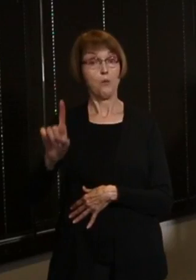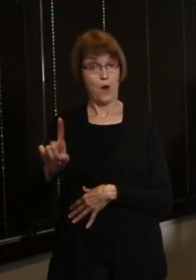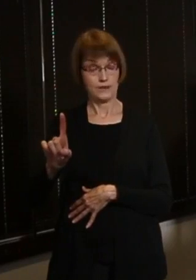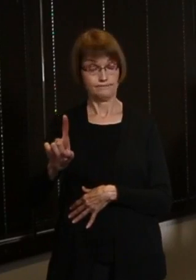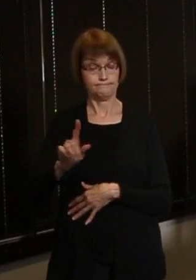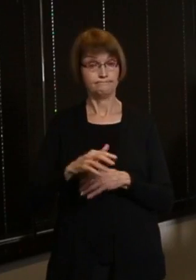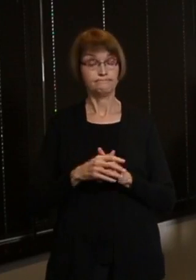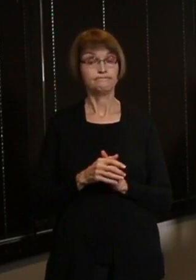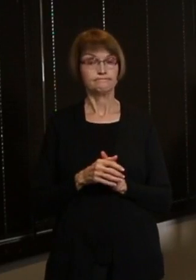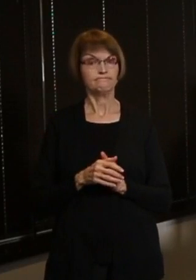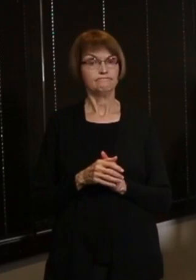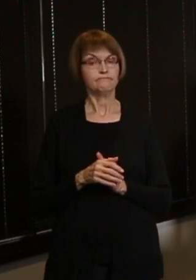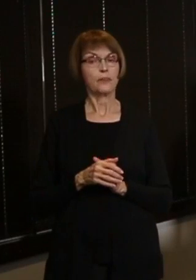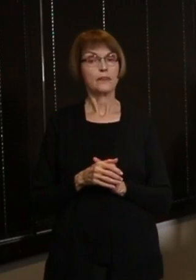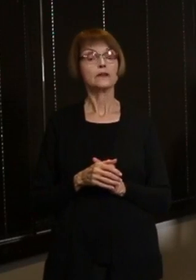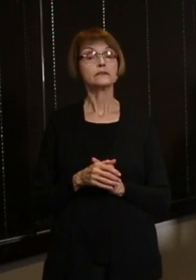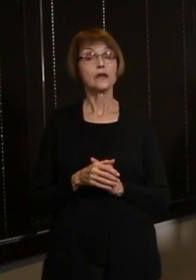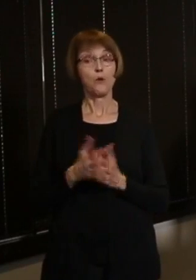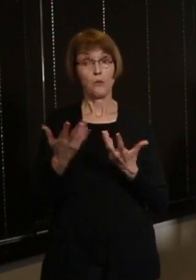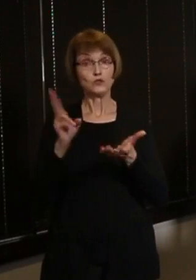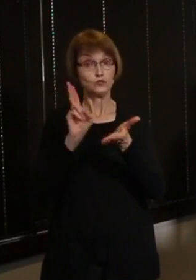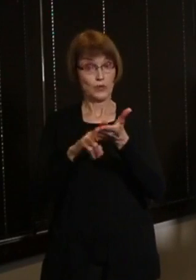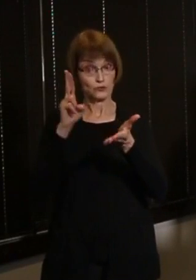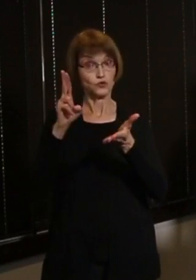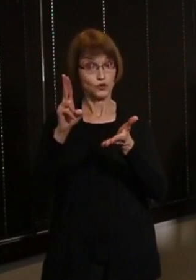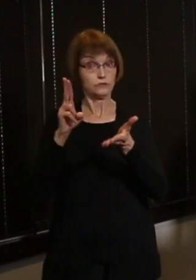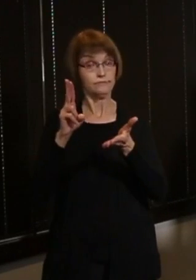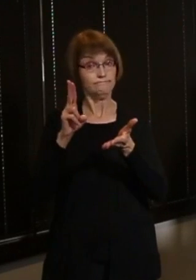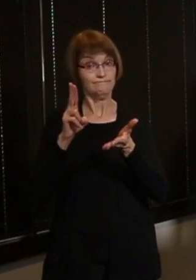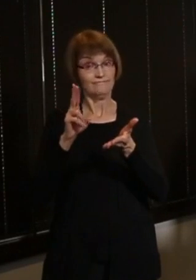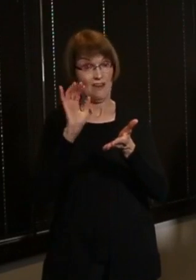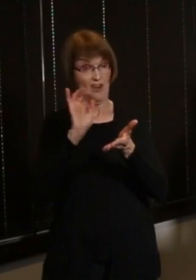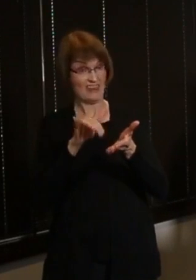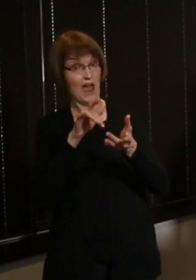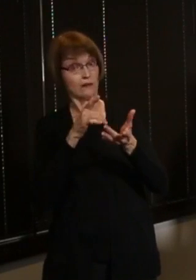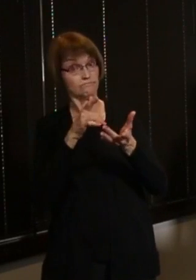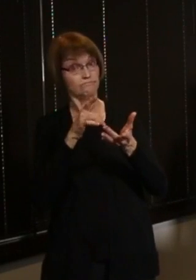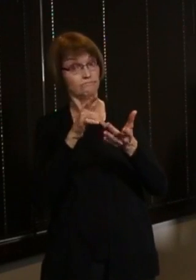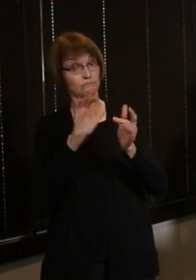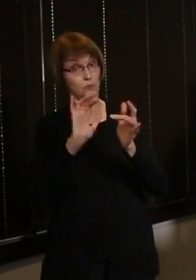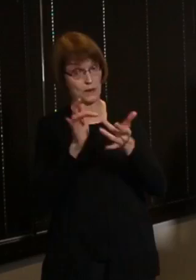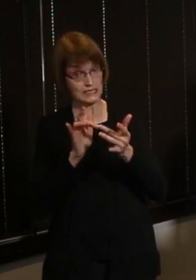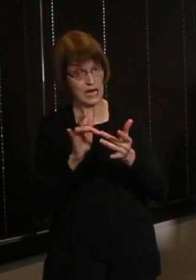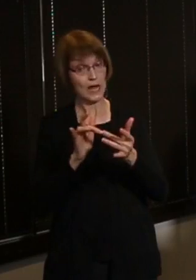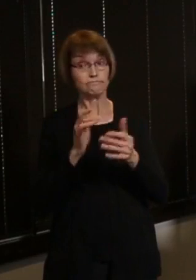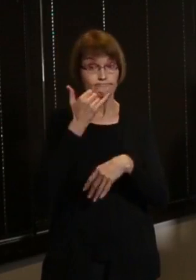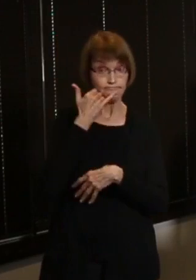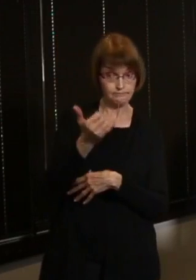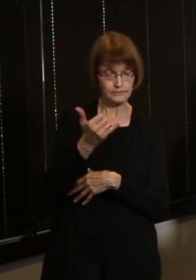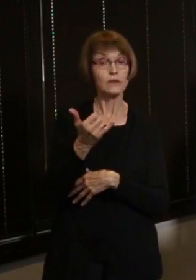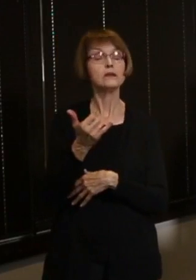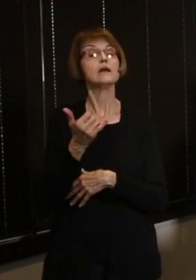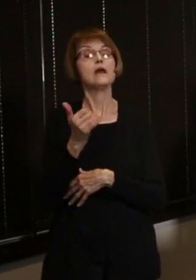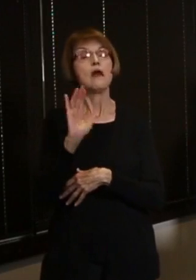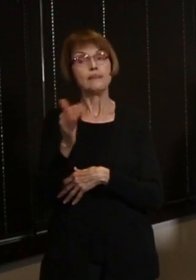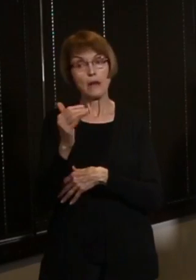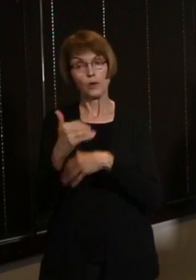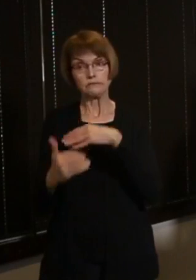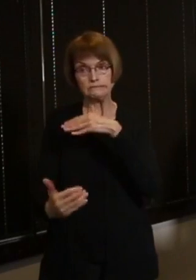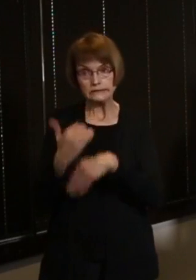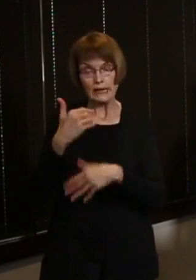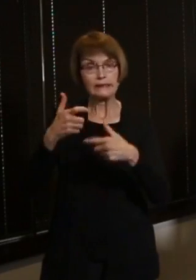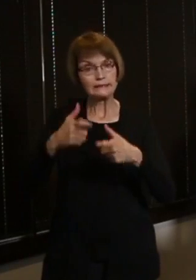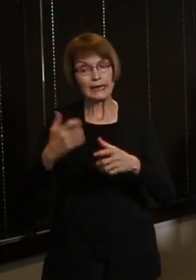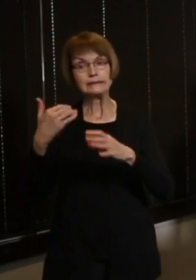8411. Now, once you register with the Vaccine Navigator, you'll receive a link by email or text to select